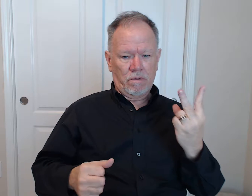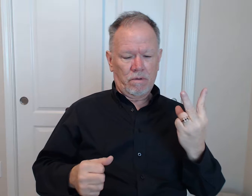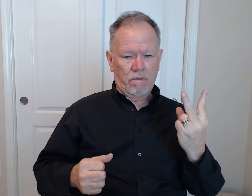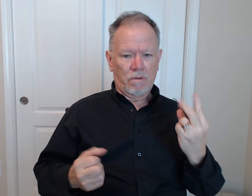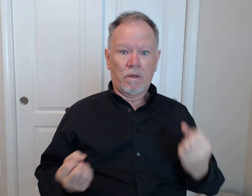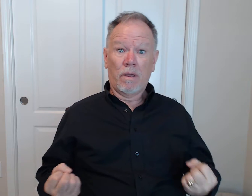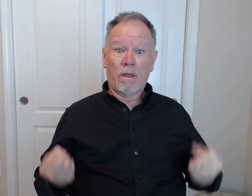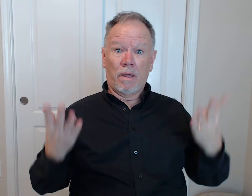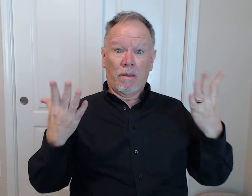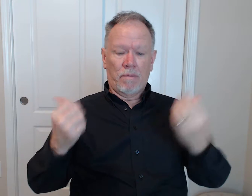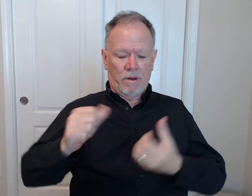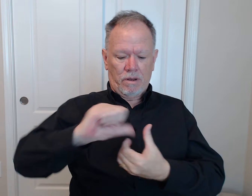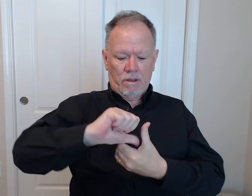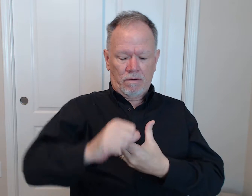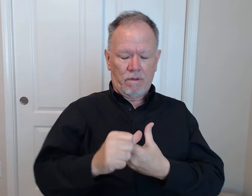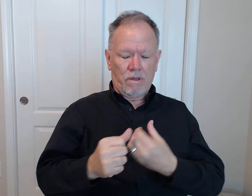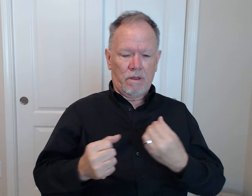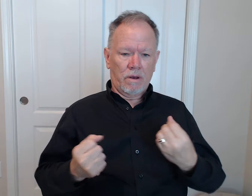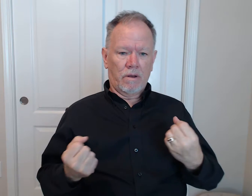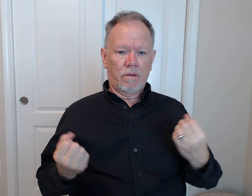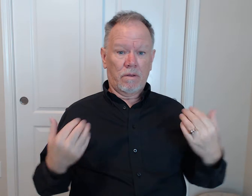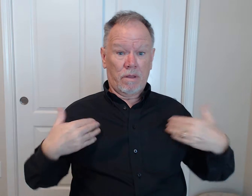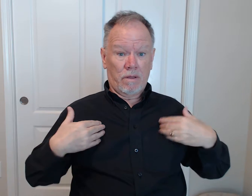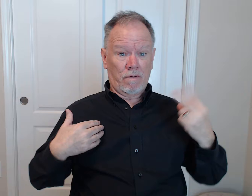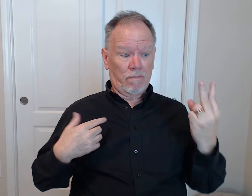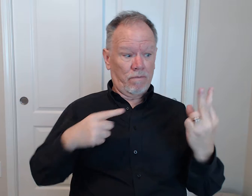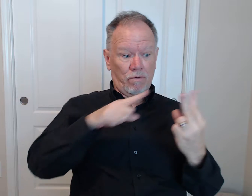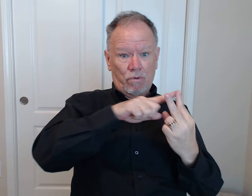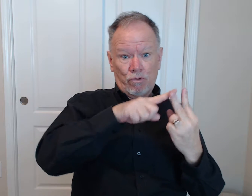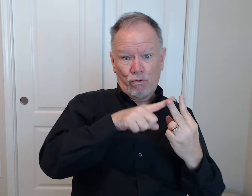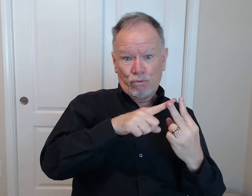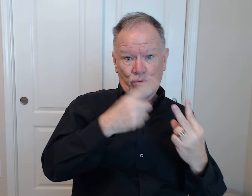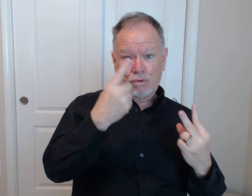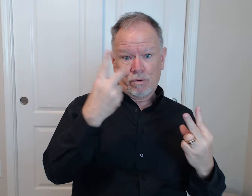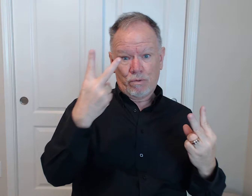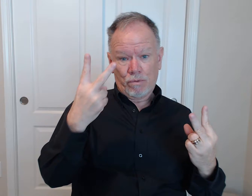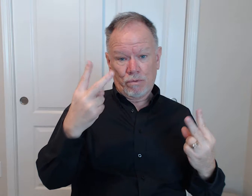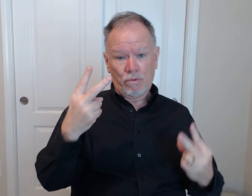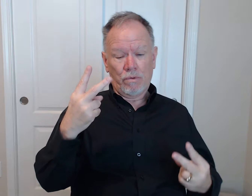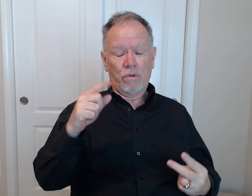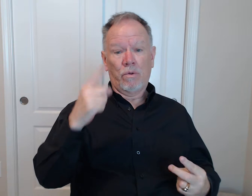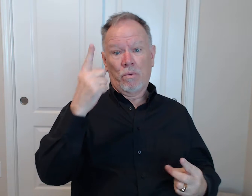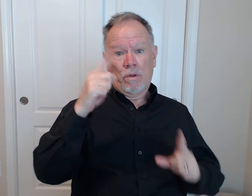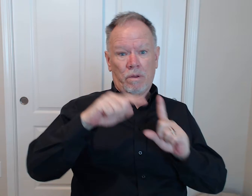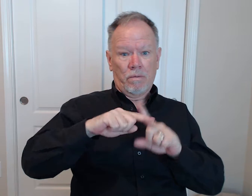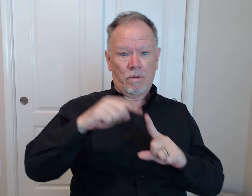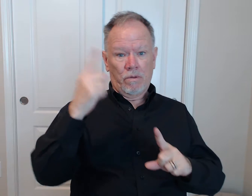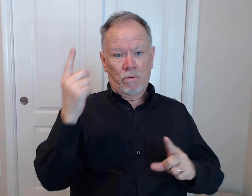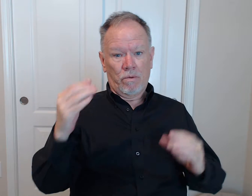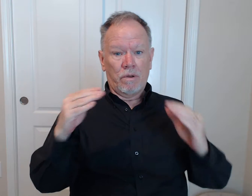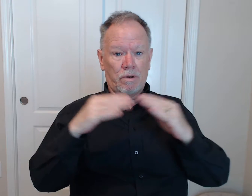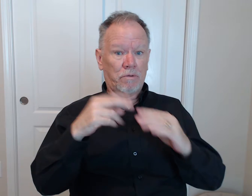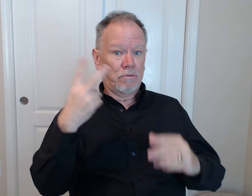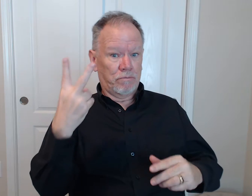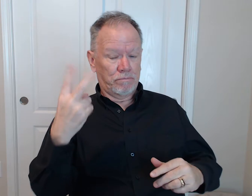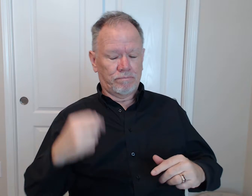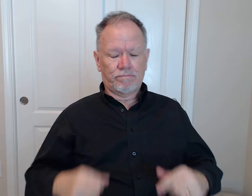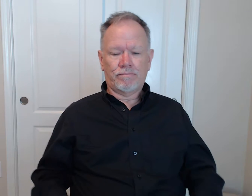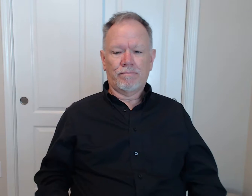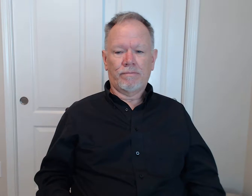now have? Well, it's 1, 2 avocados. So 1 plus 1 is equal to. Now, I know what you're thinking. That